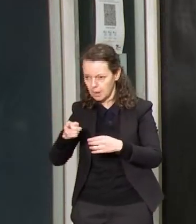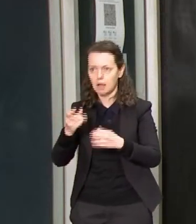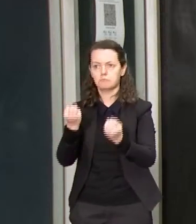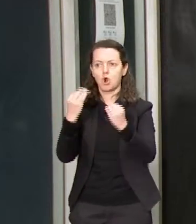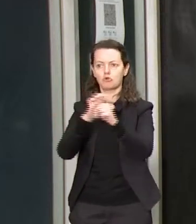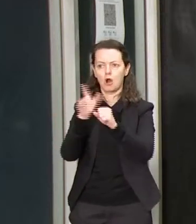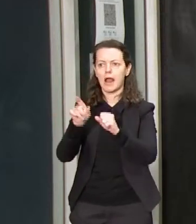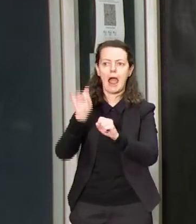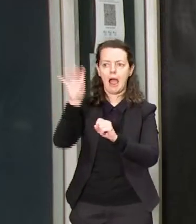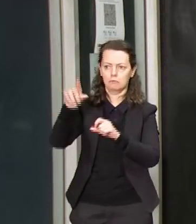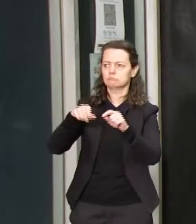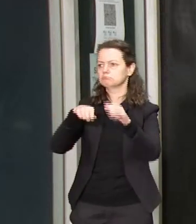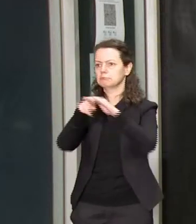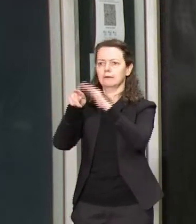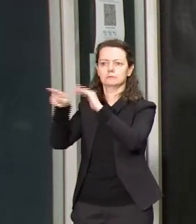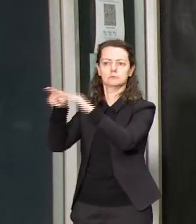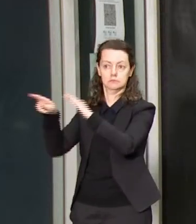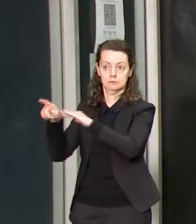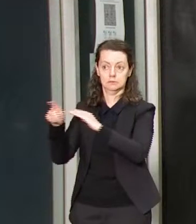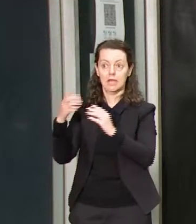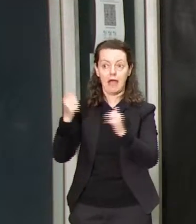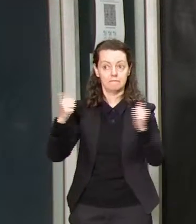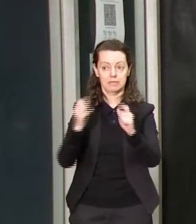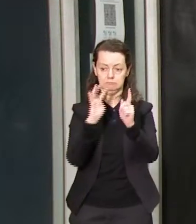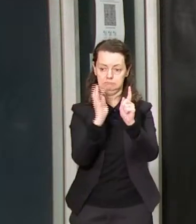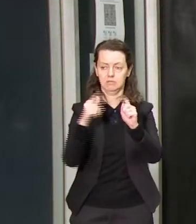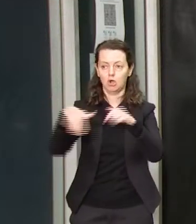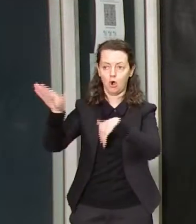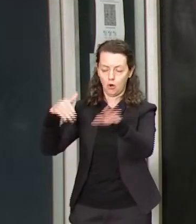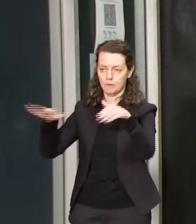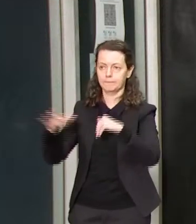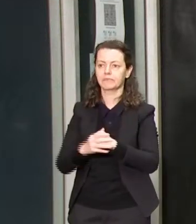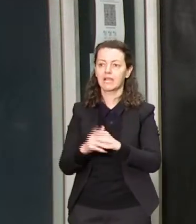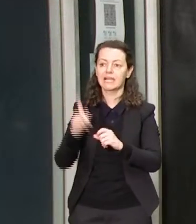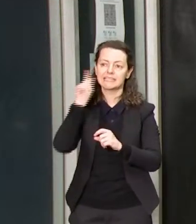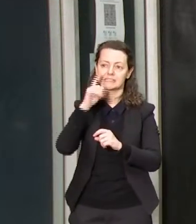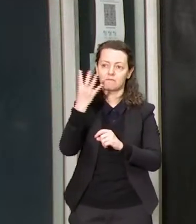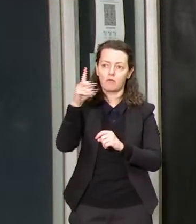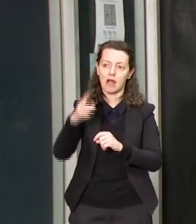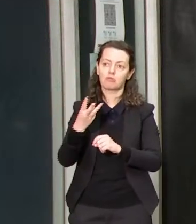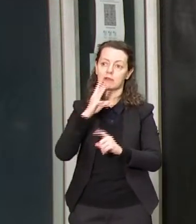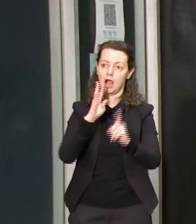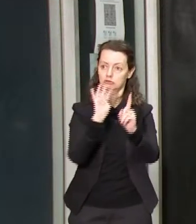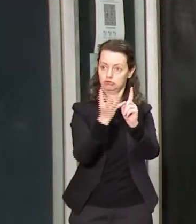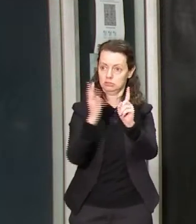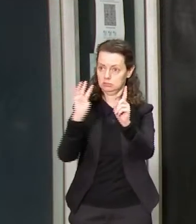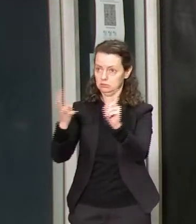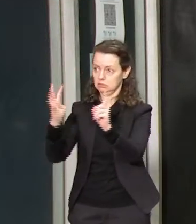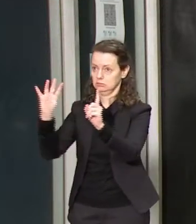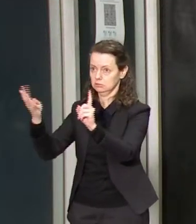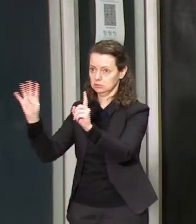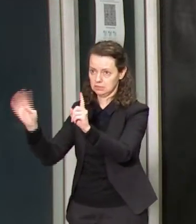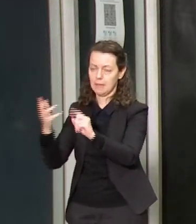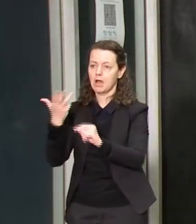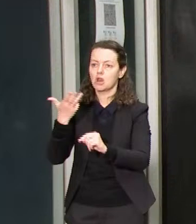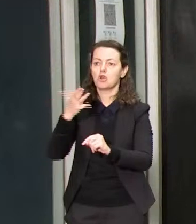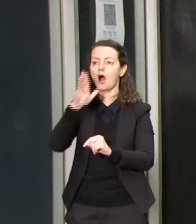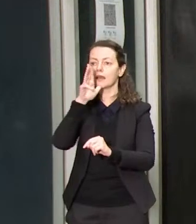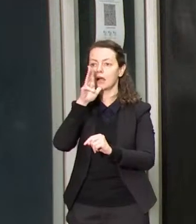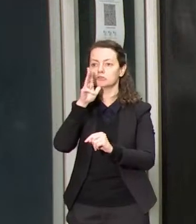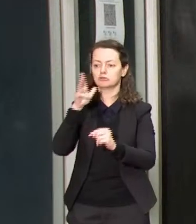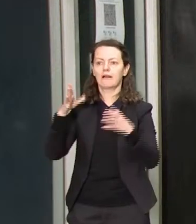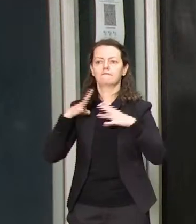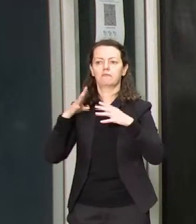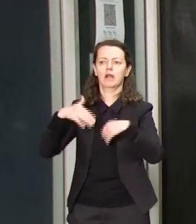lives. We, as of yesterday, had 4,300 primary close contacts, having cleared another 900. So we're working